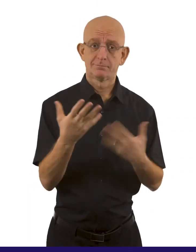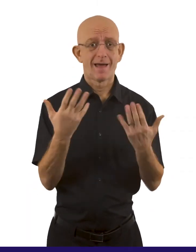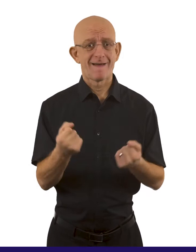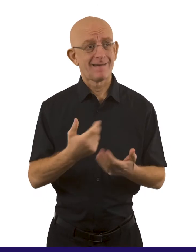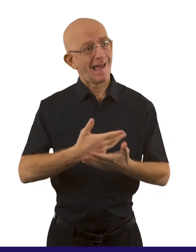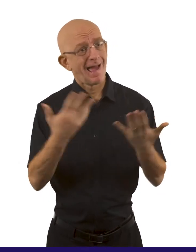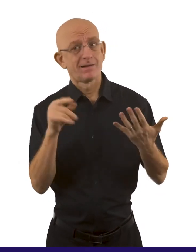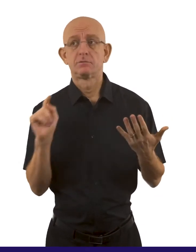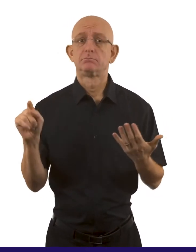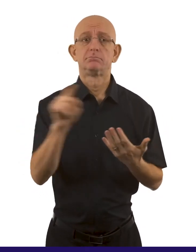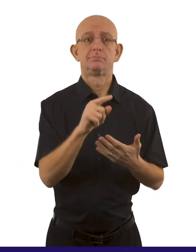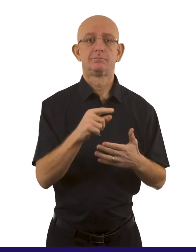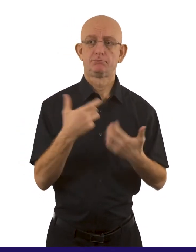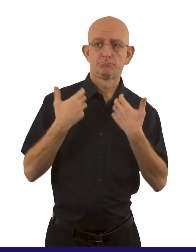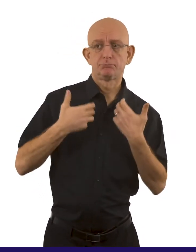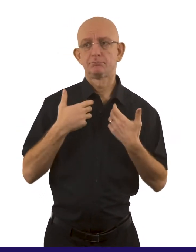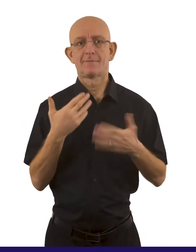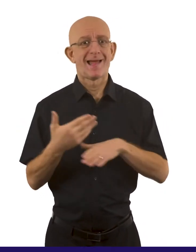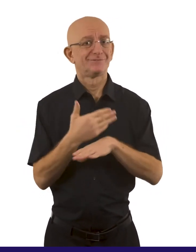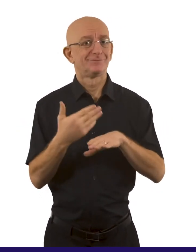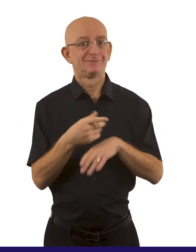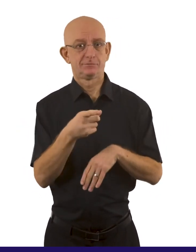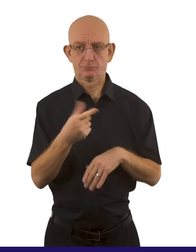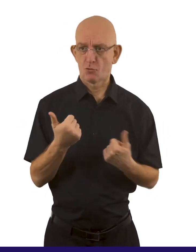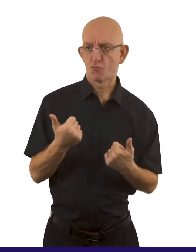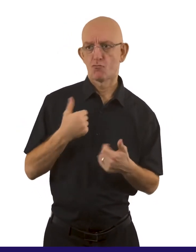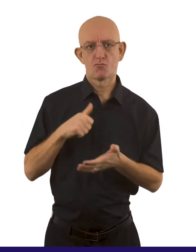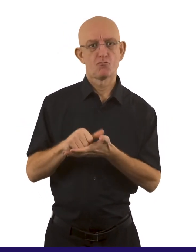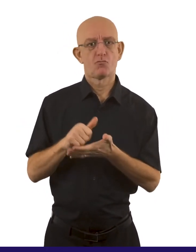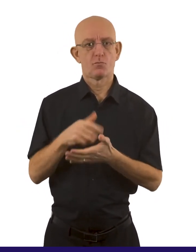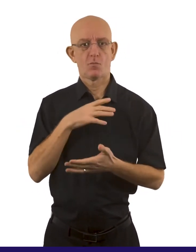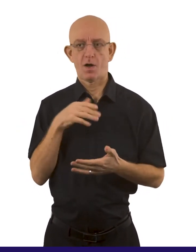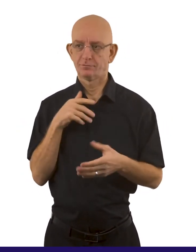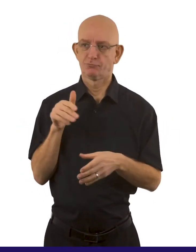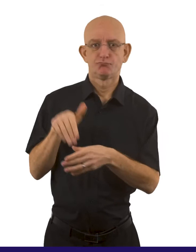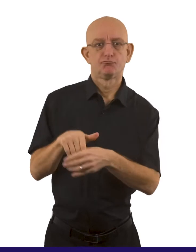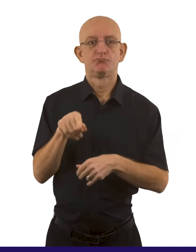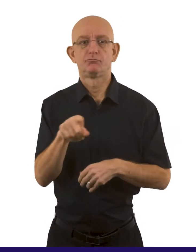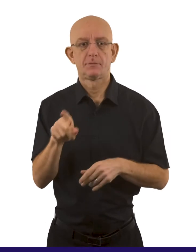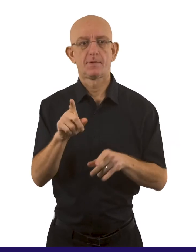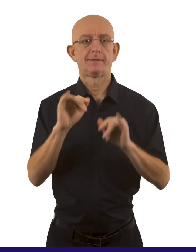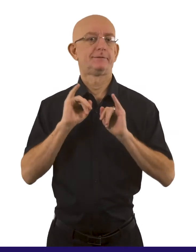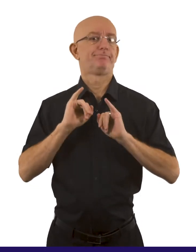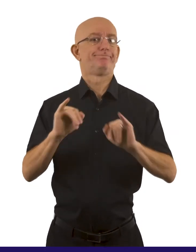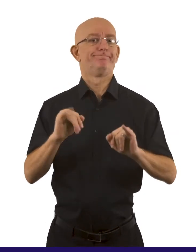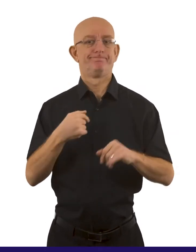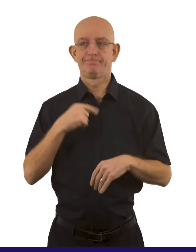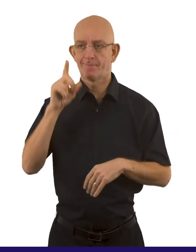Question 12. Are there any activities that you would have liked to participate in, but that you were prevented